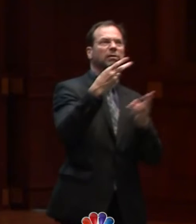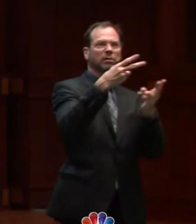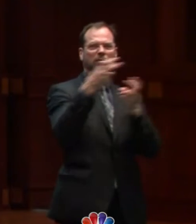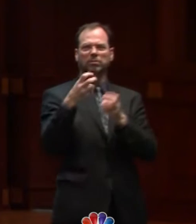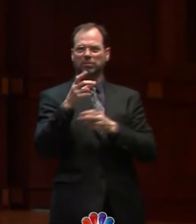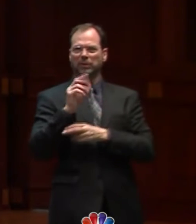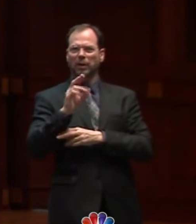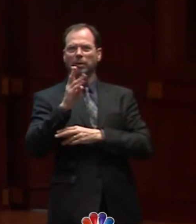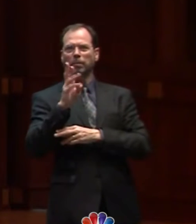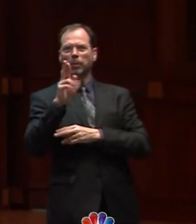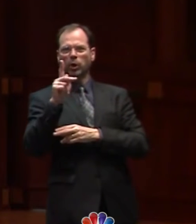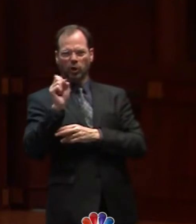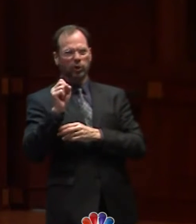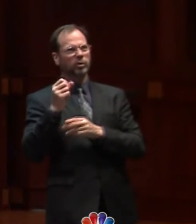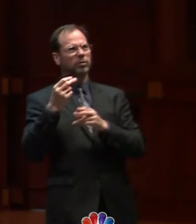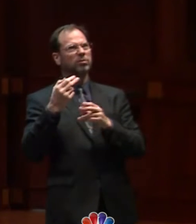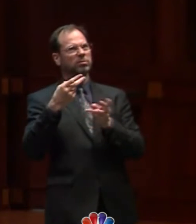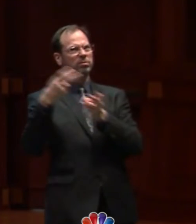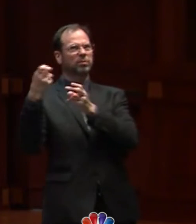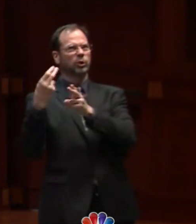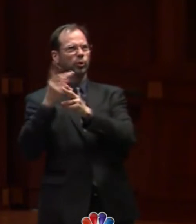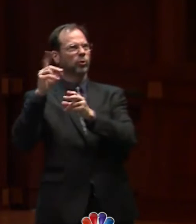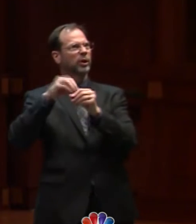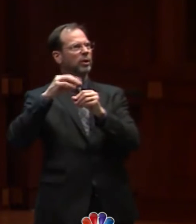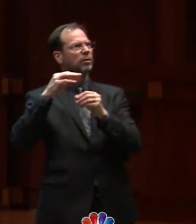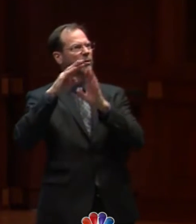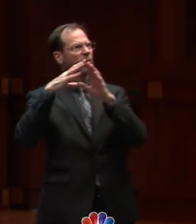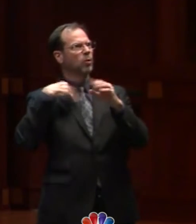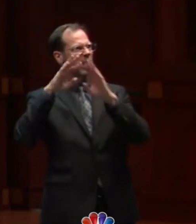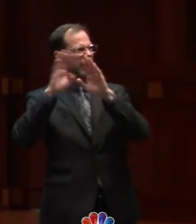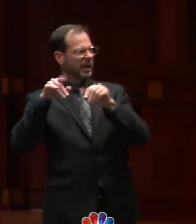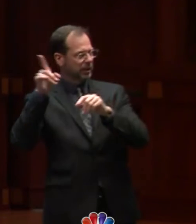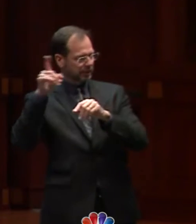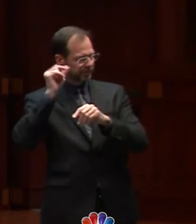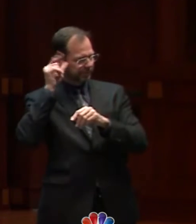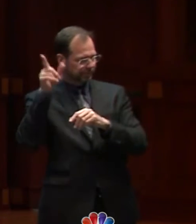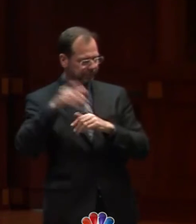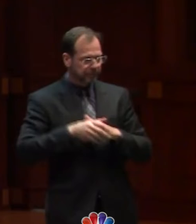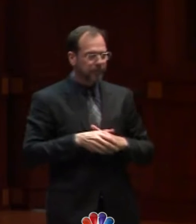Dr. Burks, at the White House, is that it looks as though